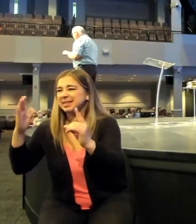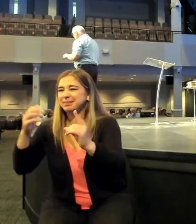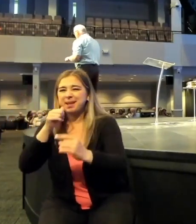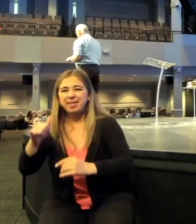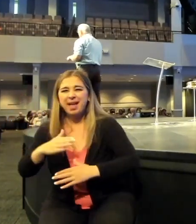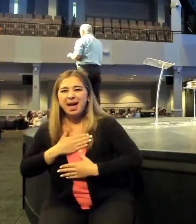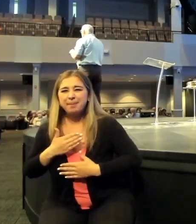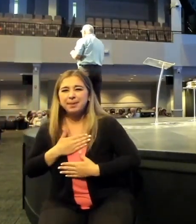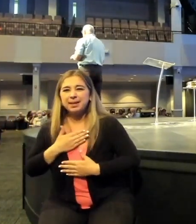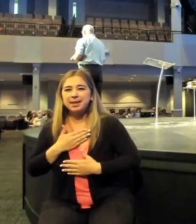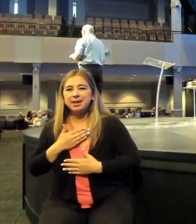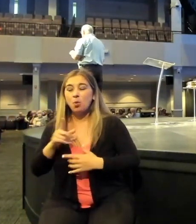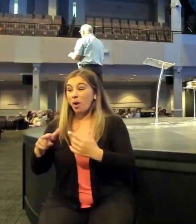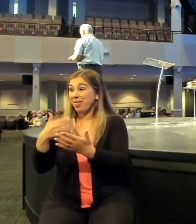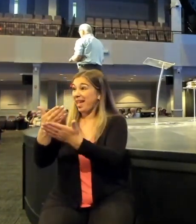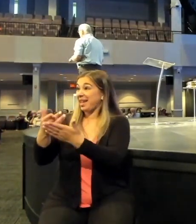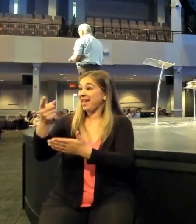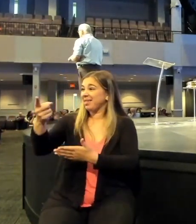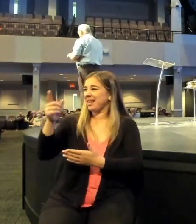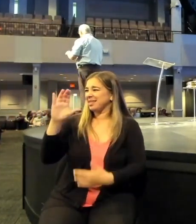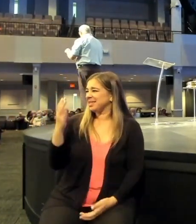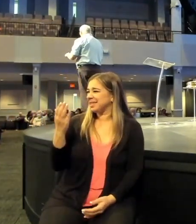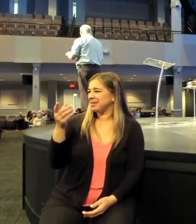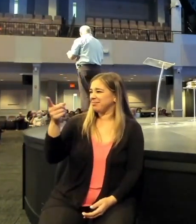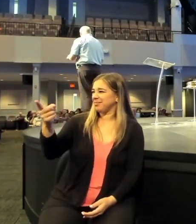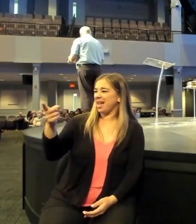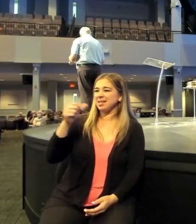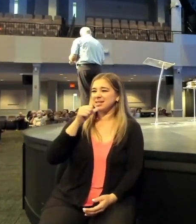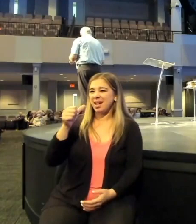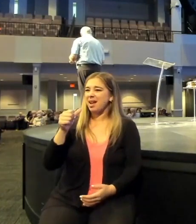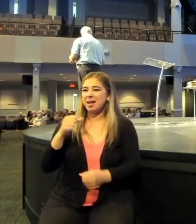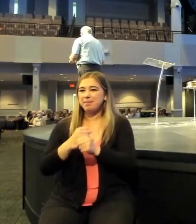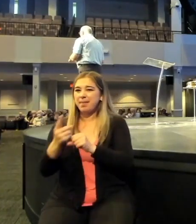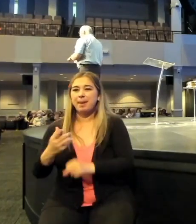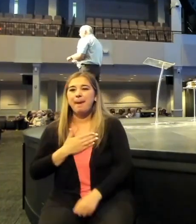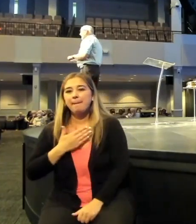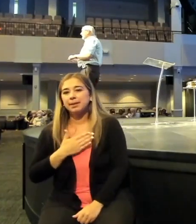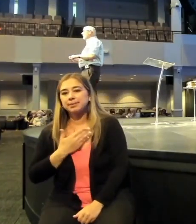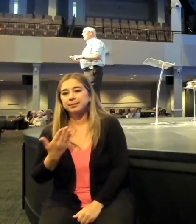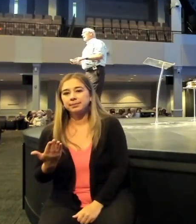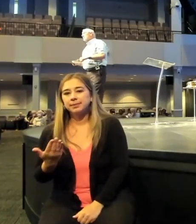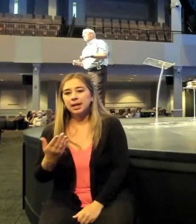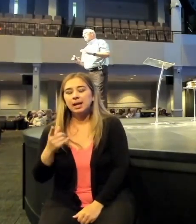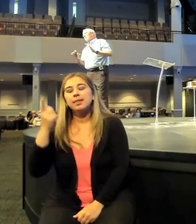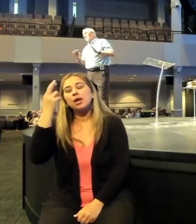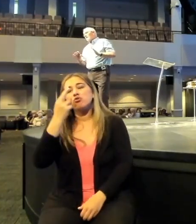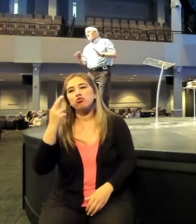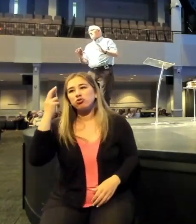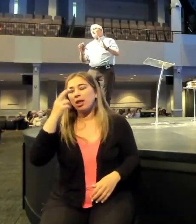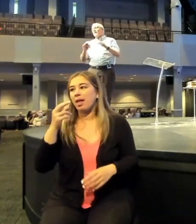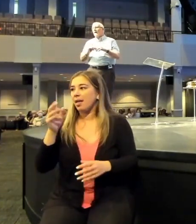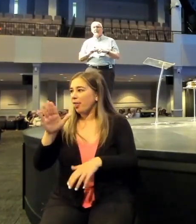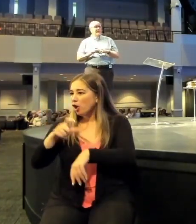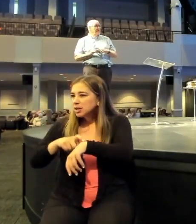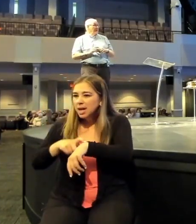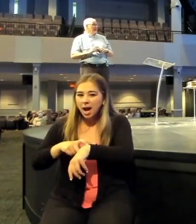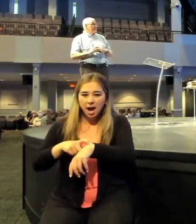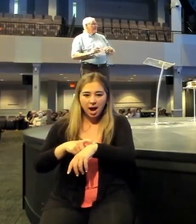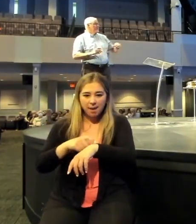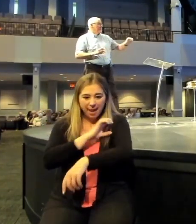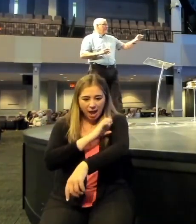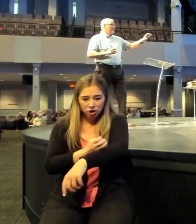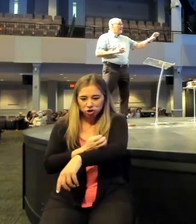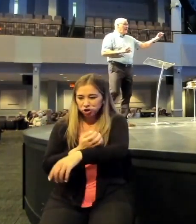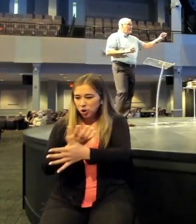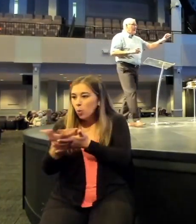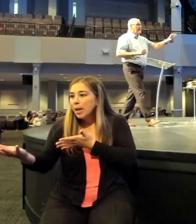get there and discover that there is not really there. and they realize that they've invested their time and their energy